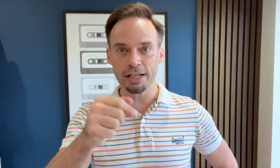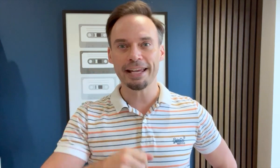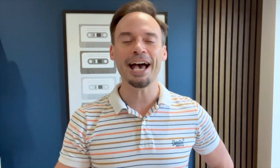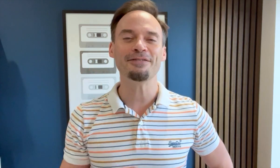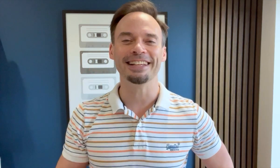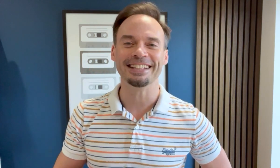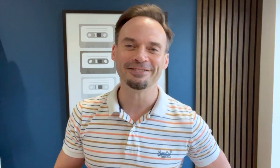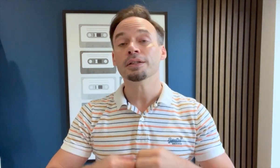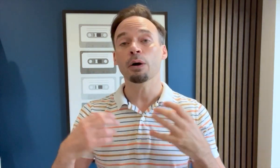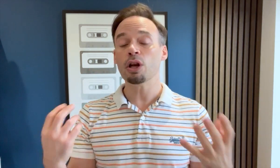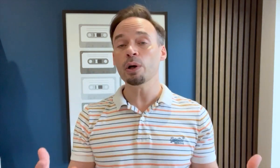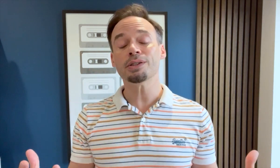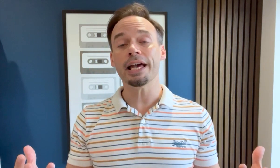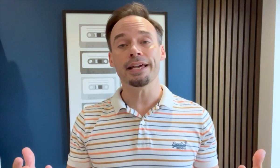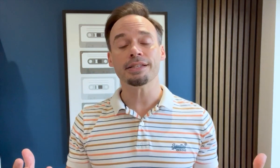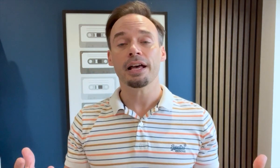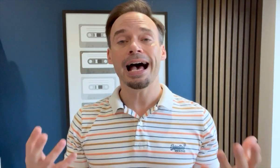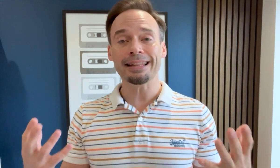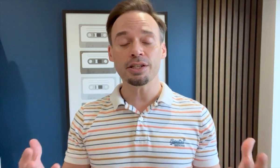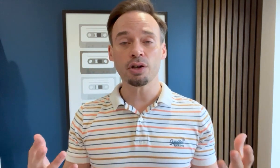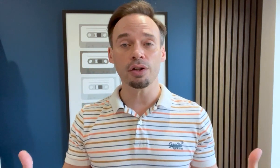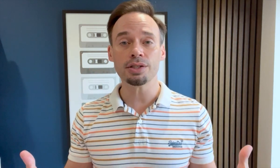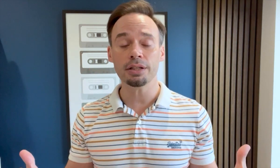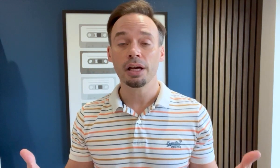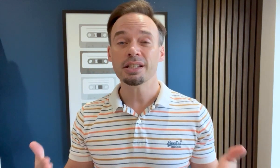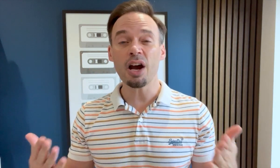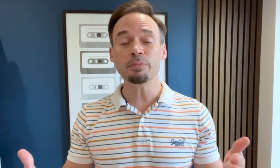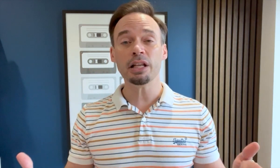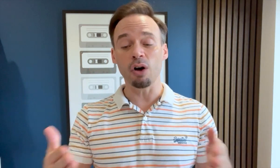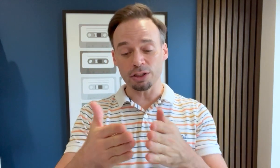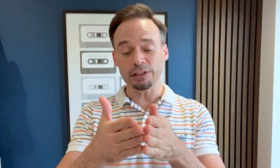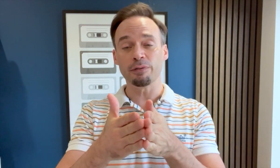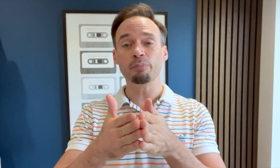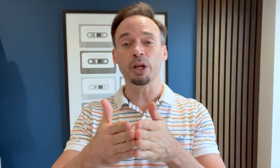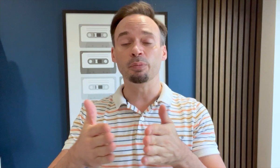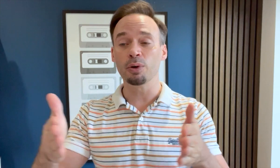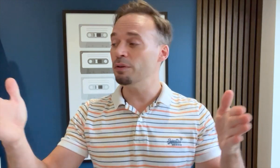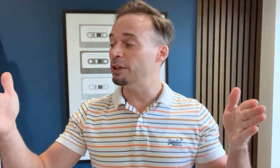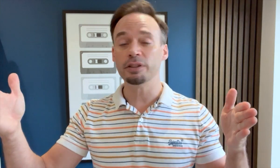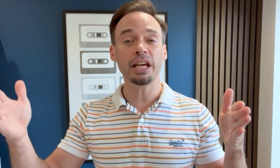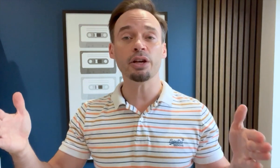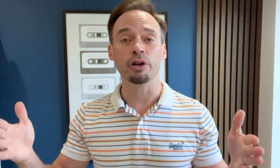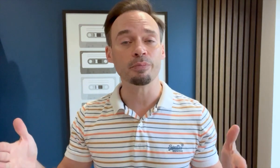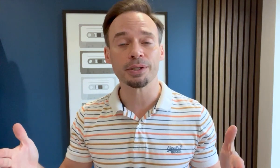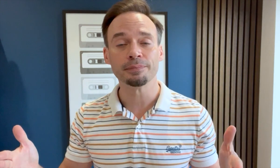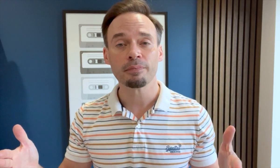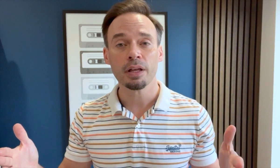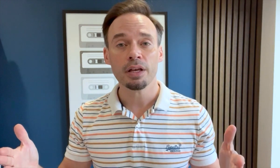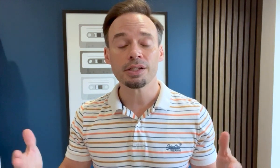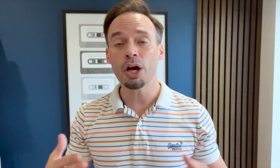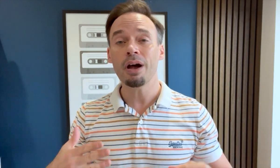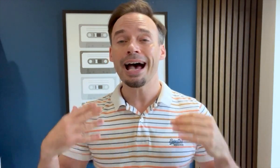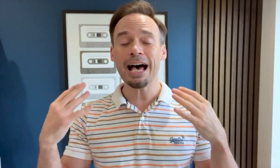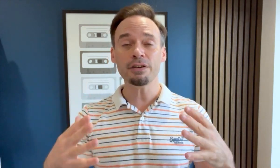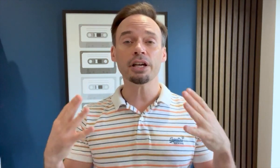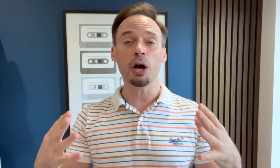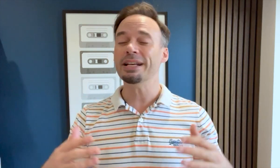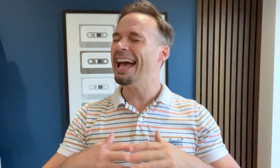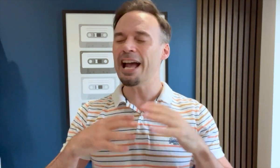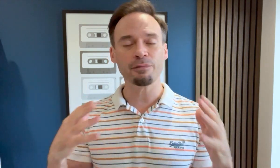carefully now what i will say is at this concert there's going to be lots of different pupils from different ear groups so have a go at every